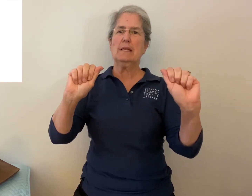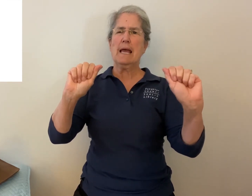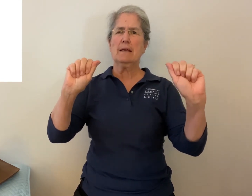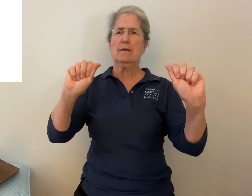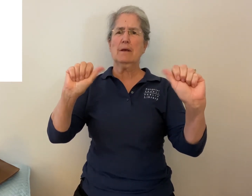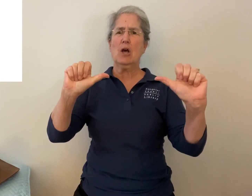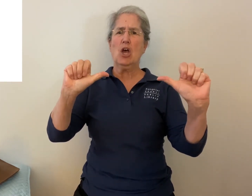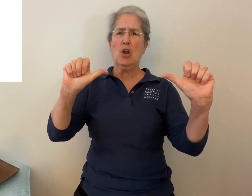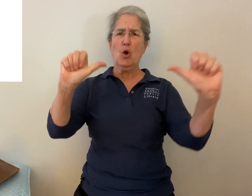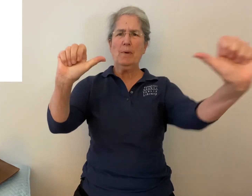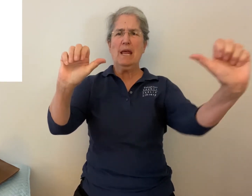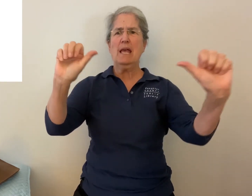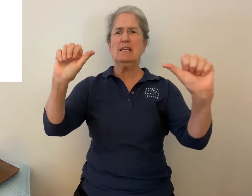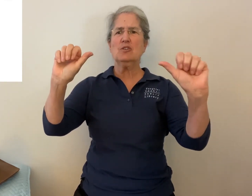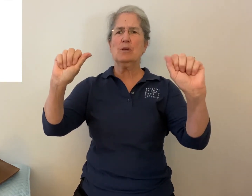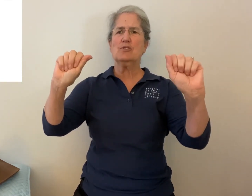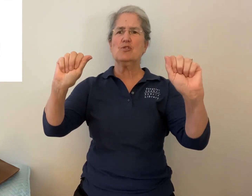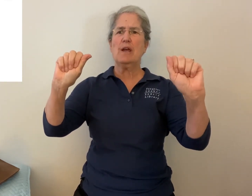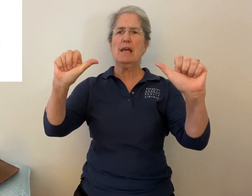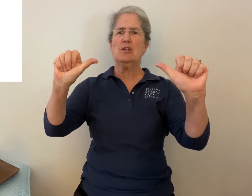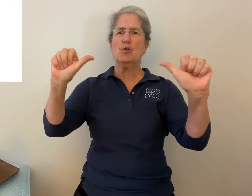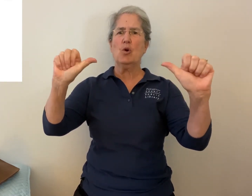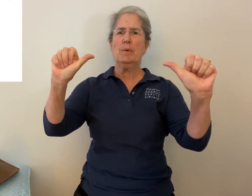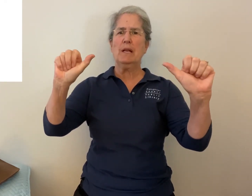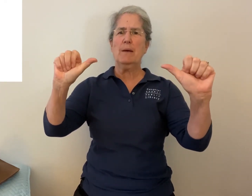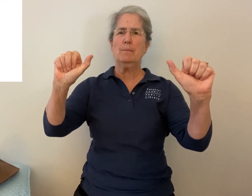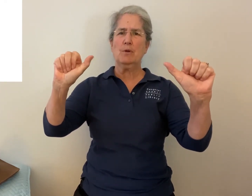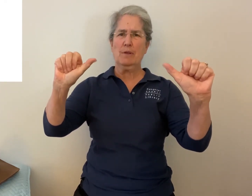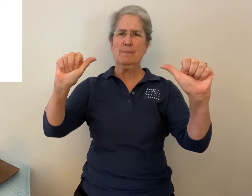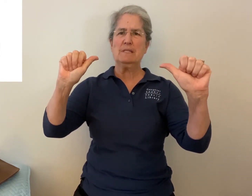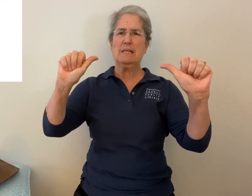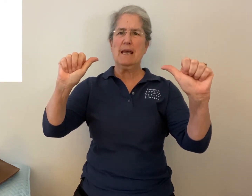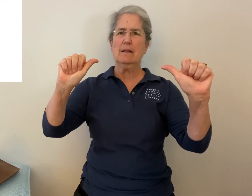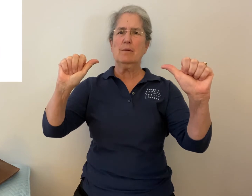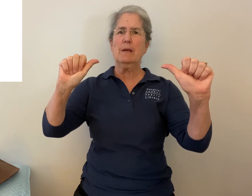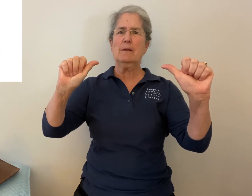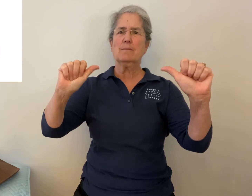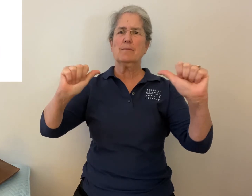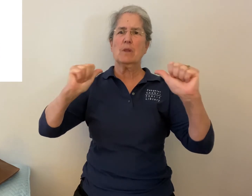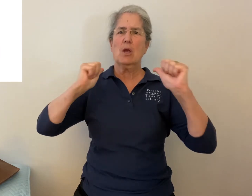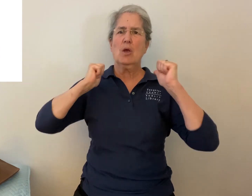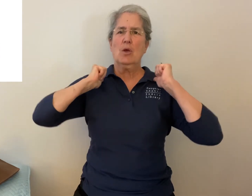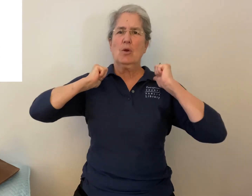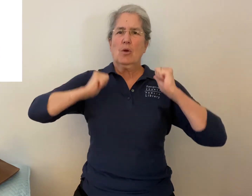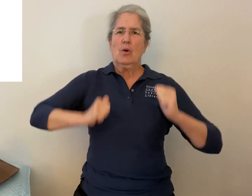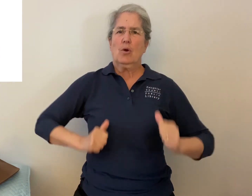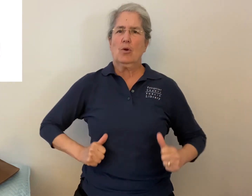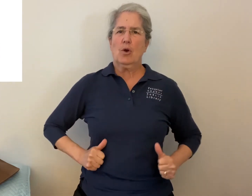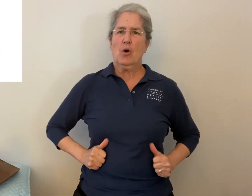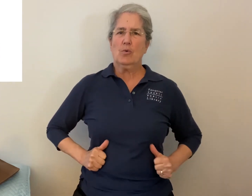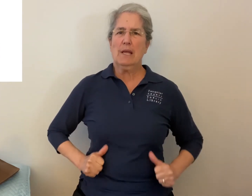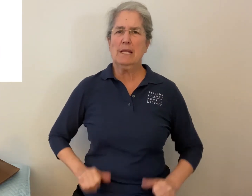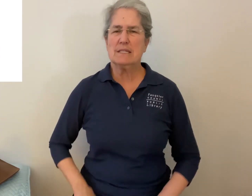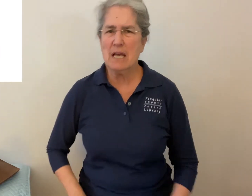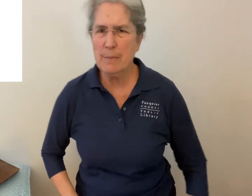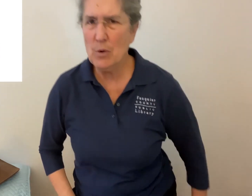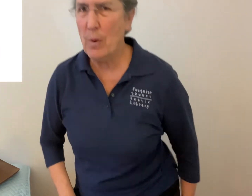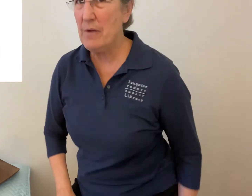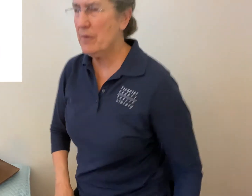like an open A. So here's your A and you open it up, your thumbs stick out a little bit. Coat, and it's coming away from your